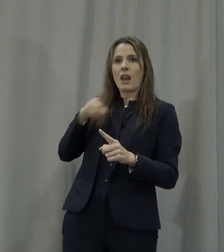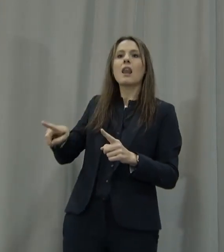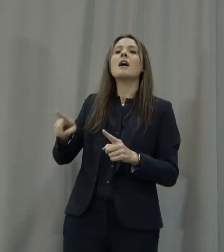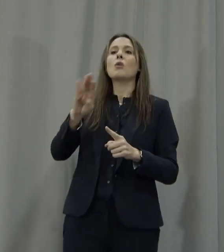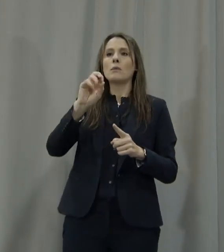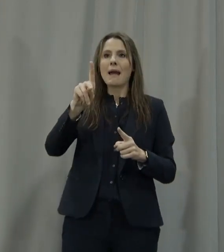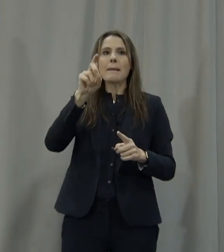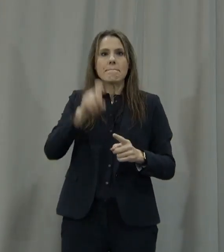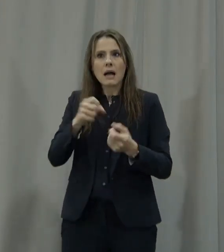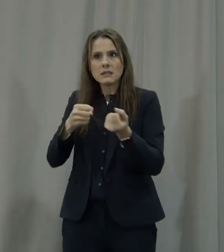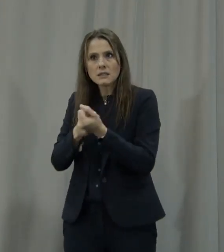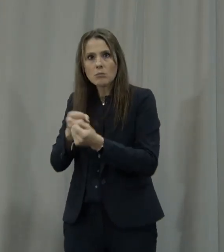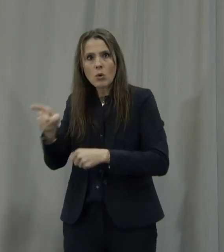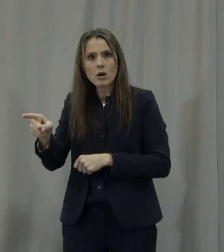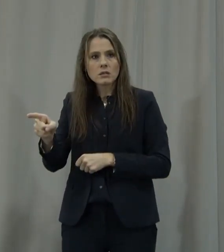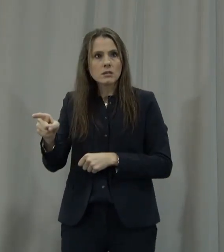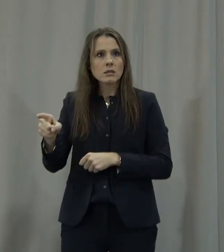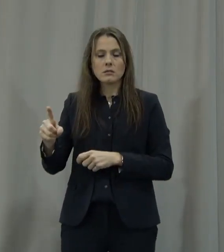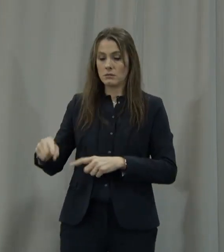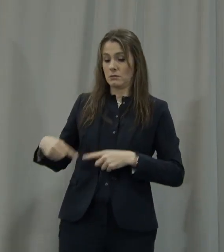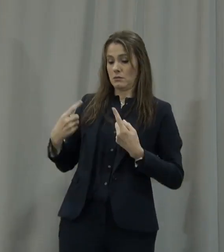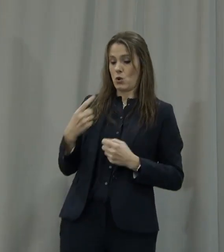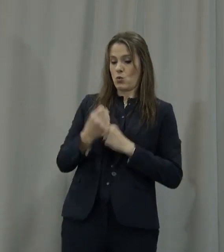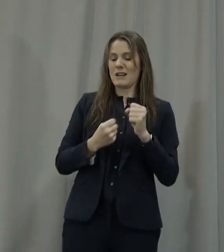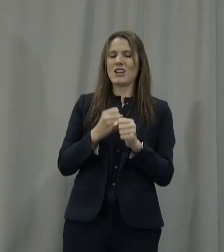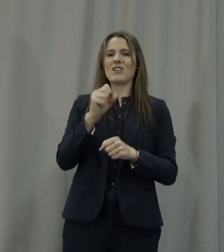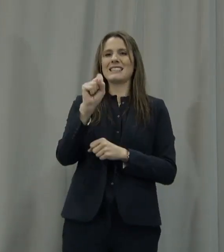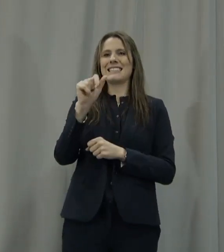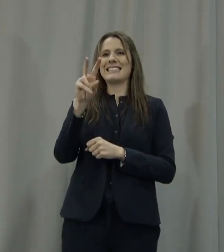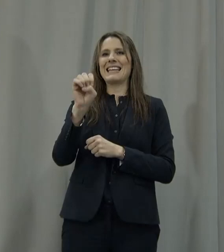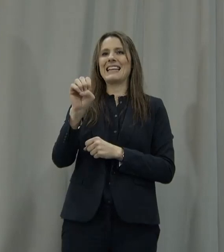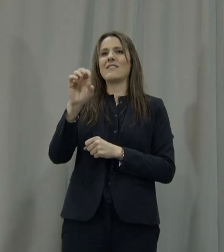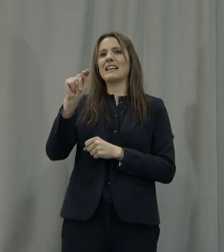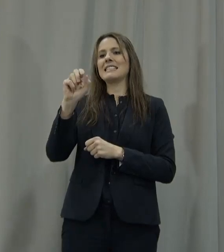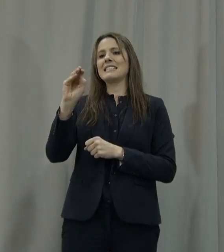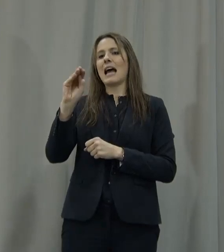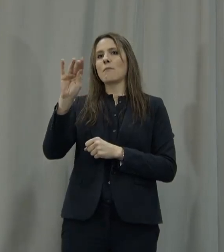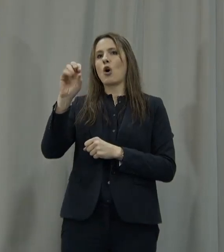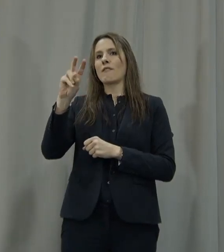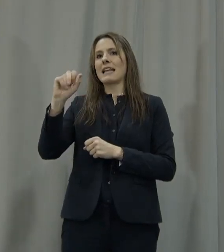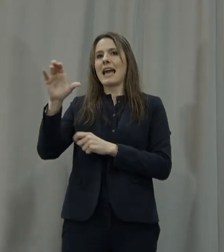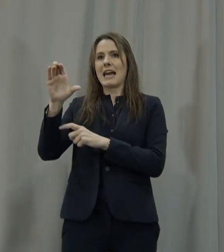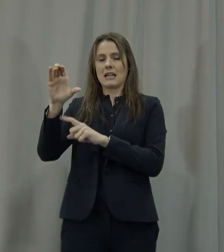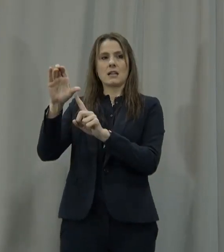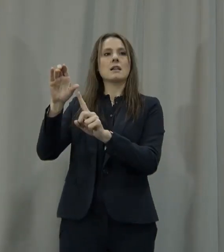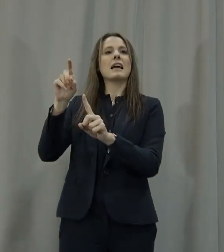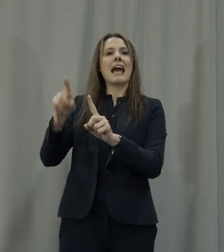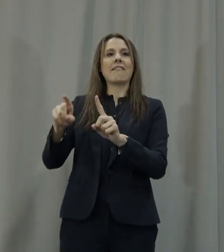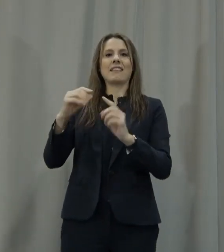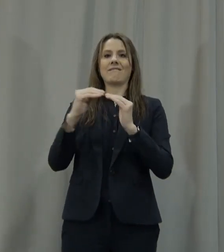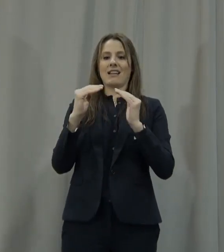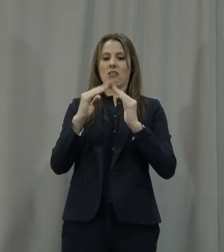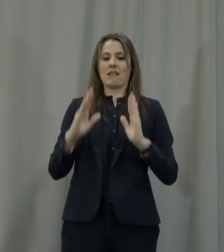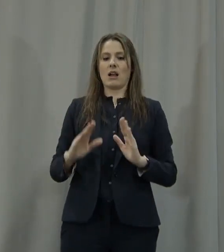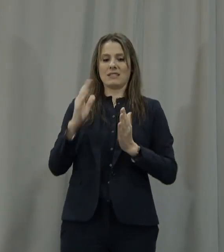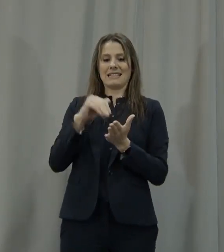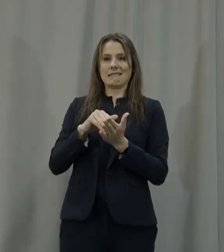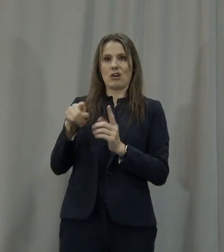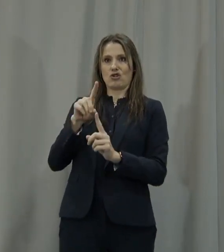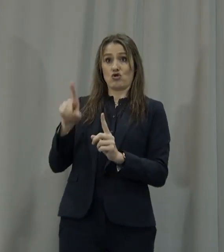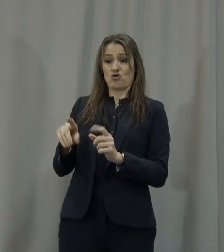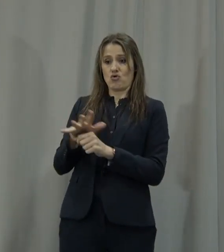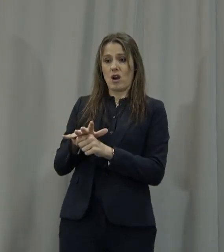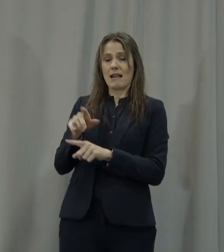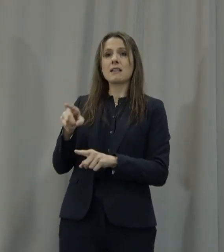year, Steve Tomkowiak and the Fair Housing Center at Metropolitan Detroit, as a member of the